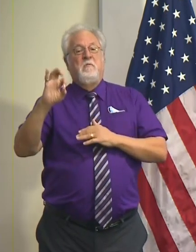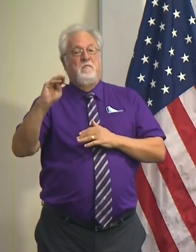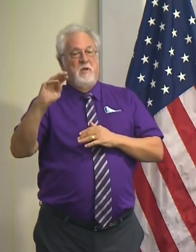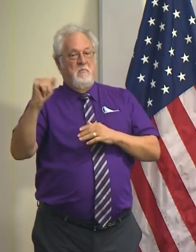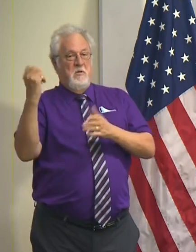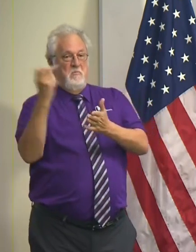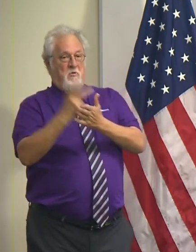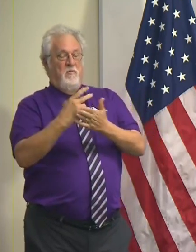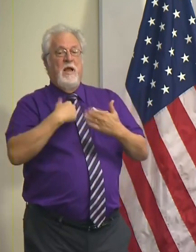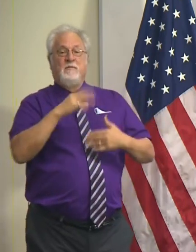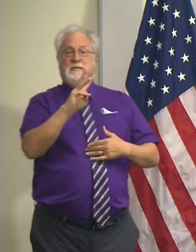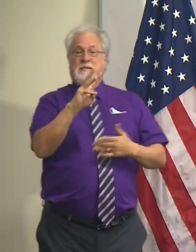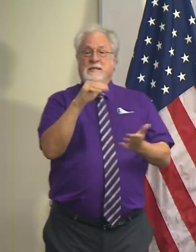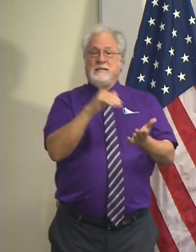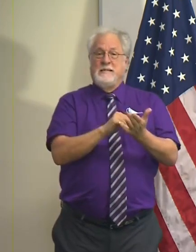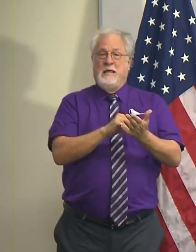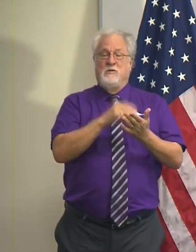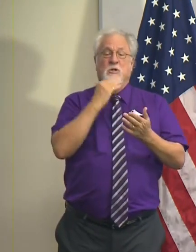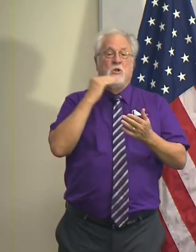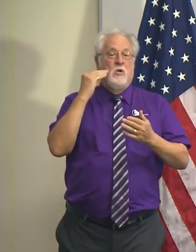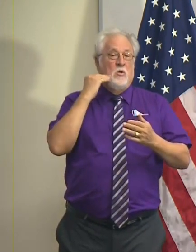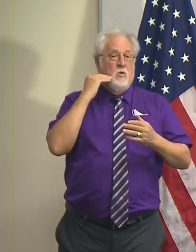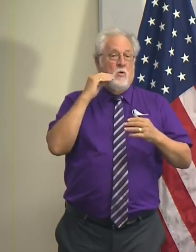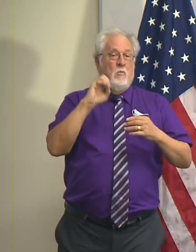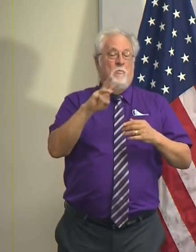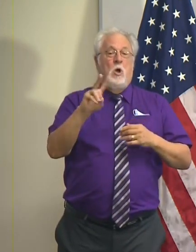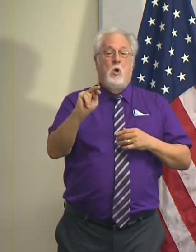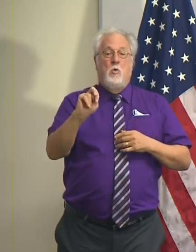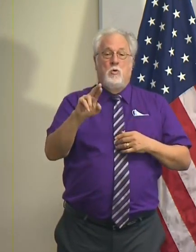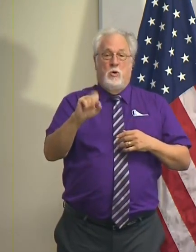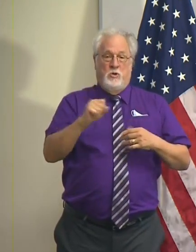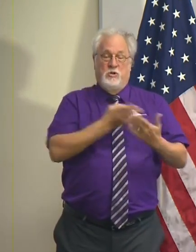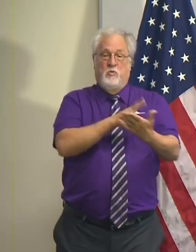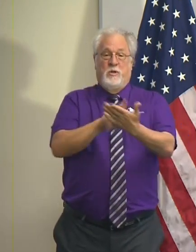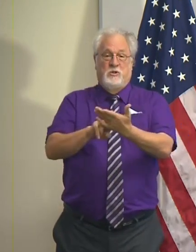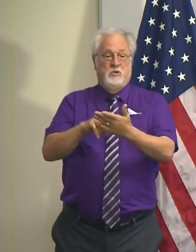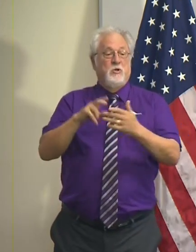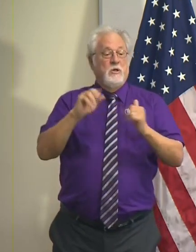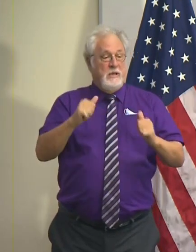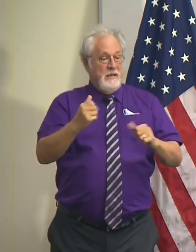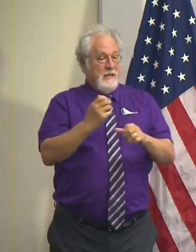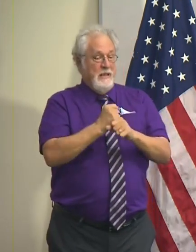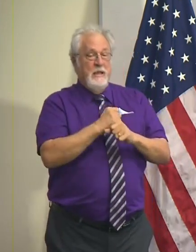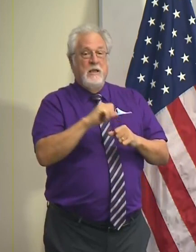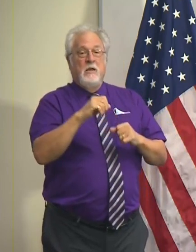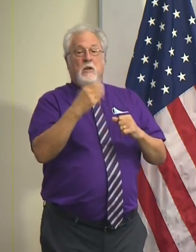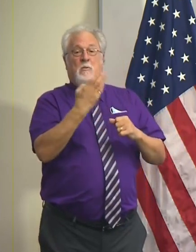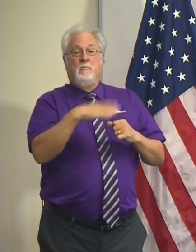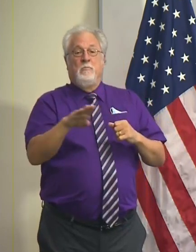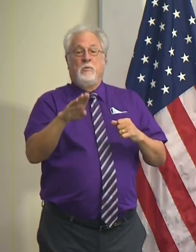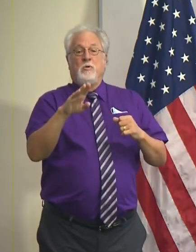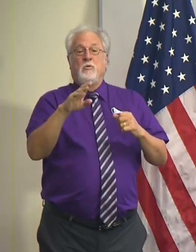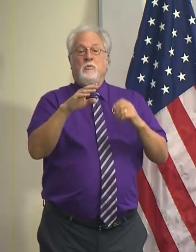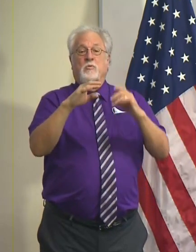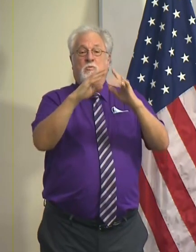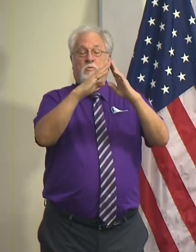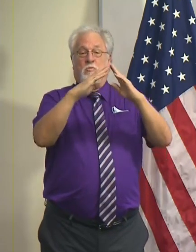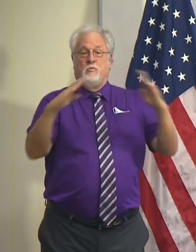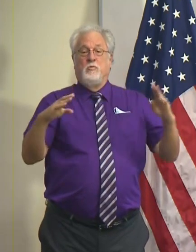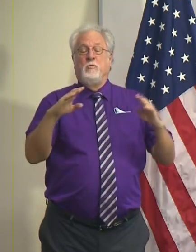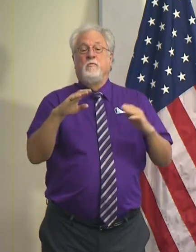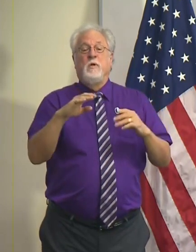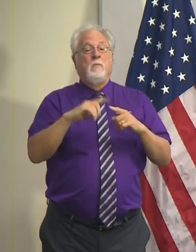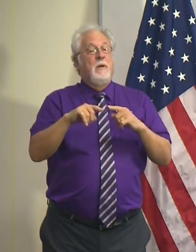We have 6,000 homeowners who've registered that we believe are eligible for this assistance,